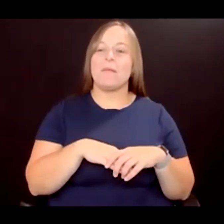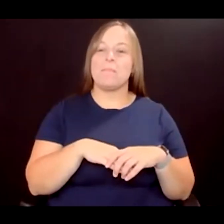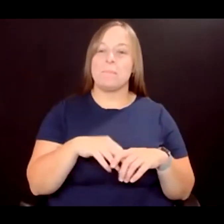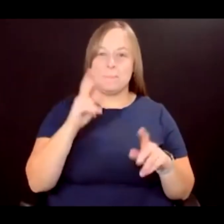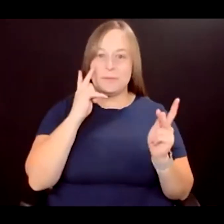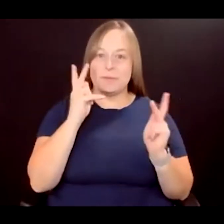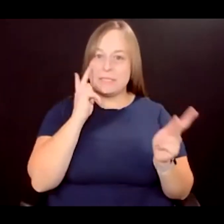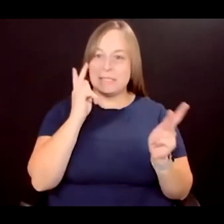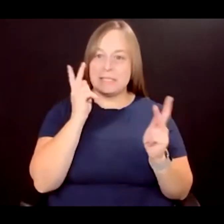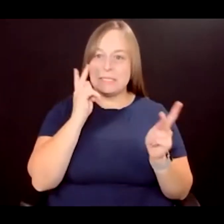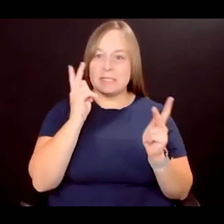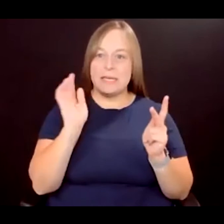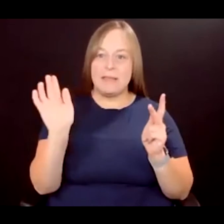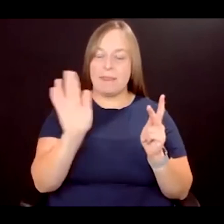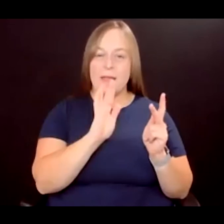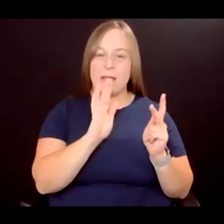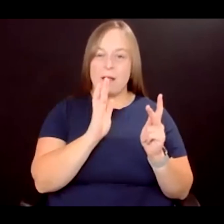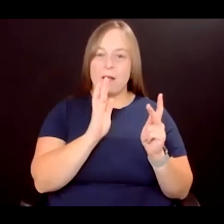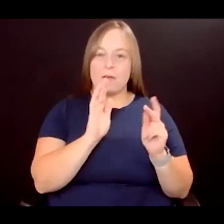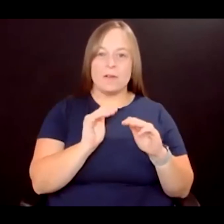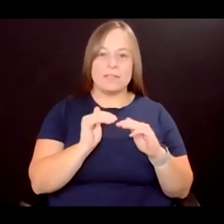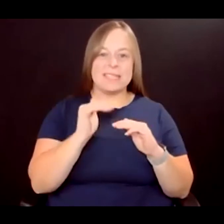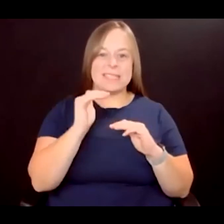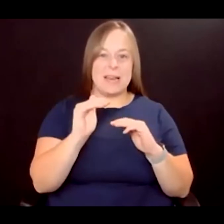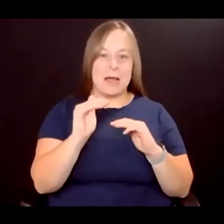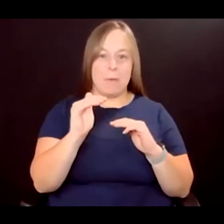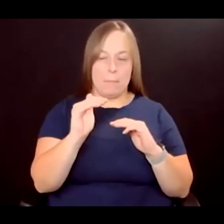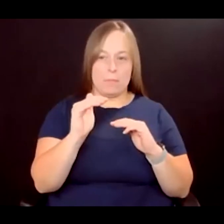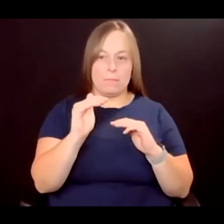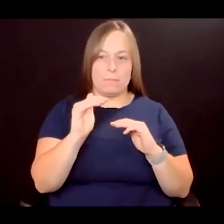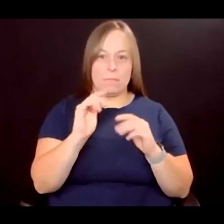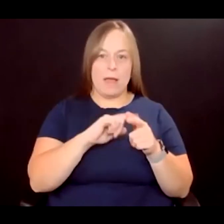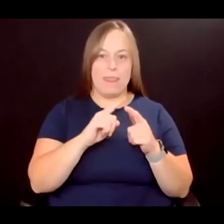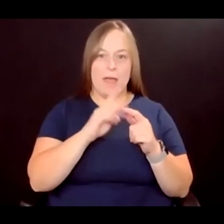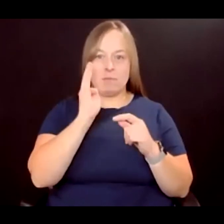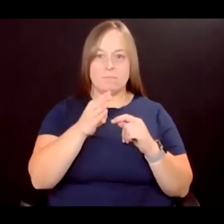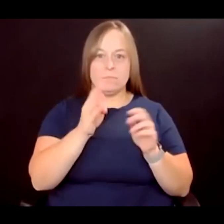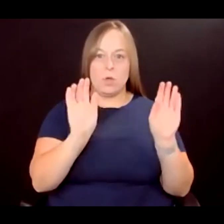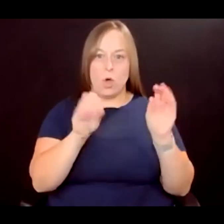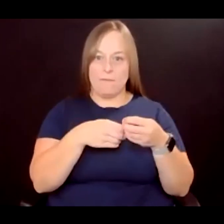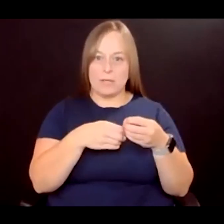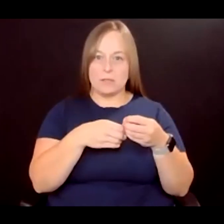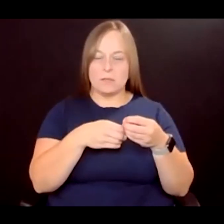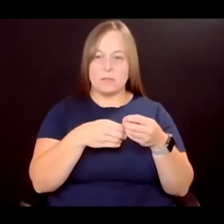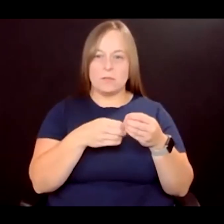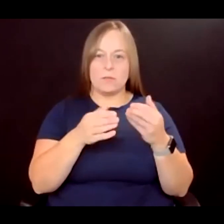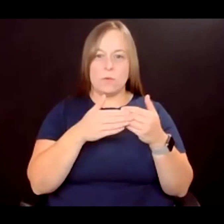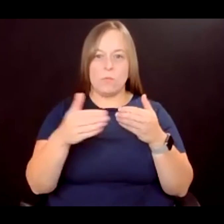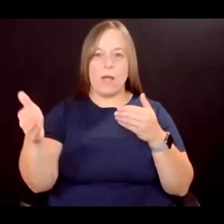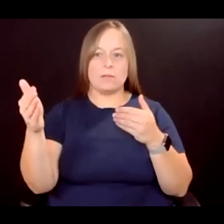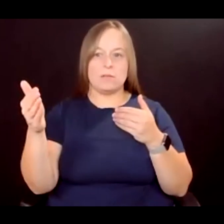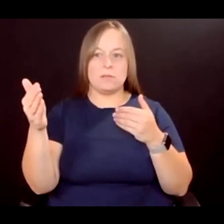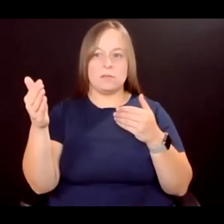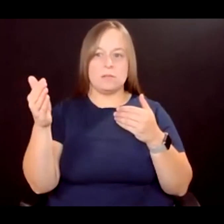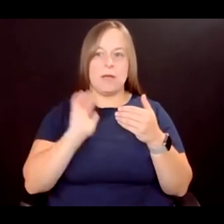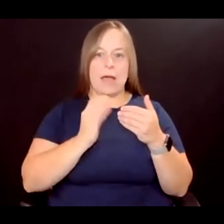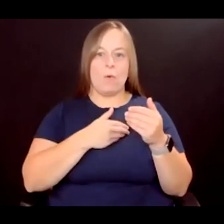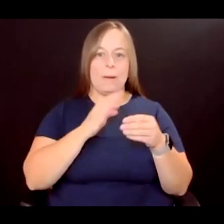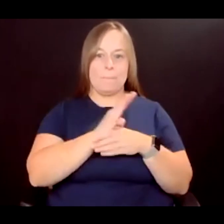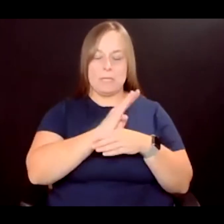what you folks are asking today, which is their job. And it starts with communication.